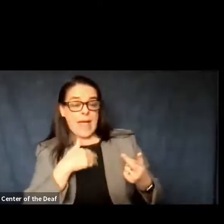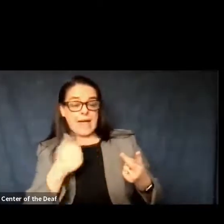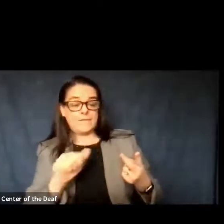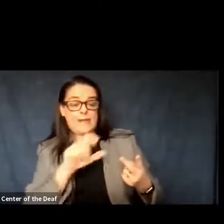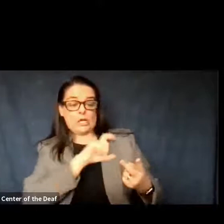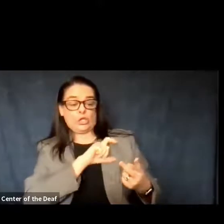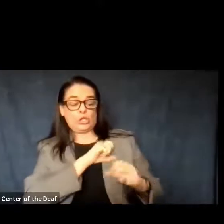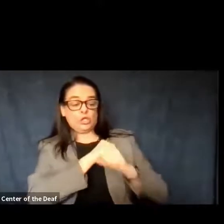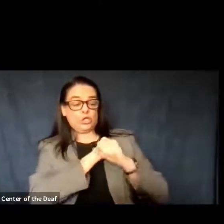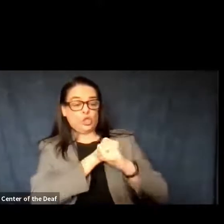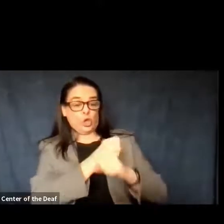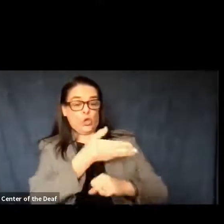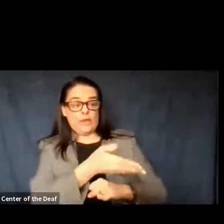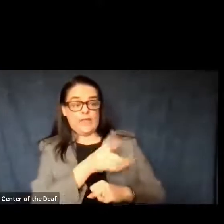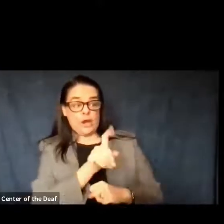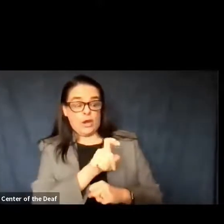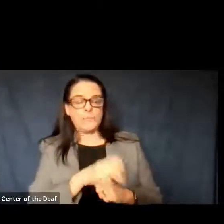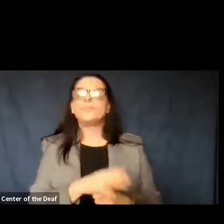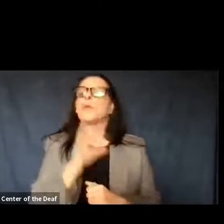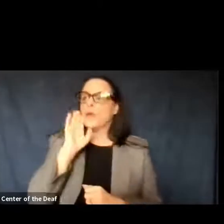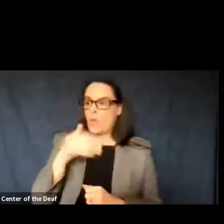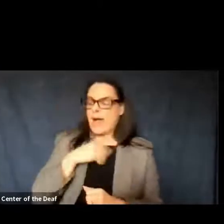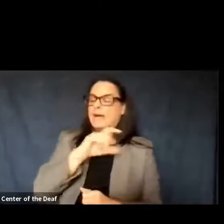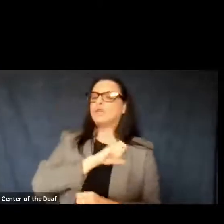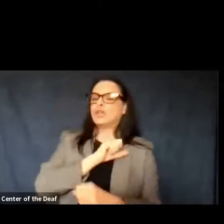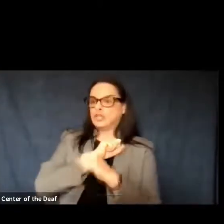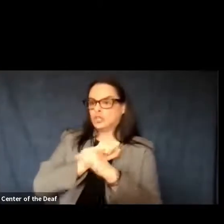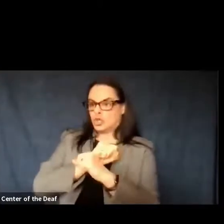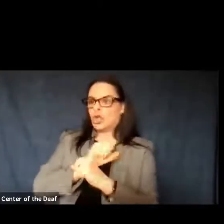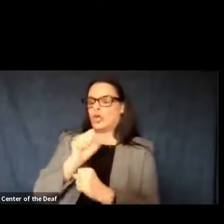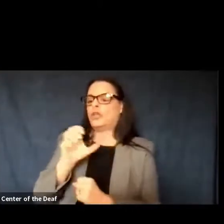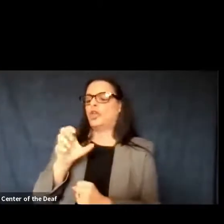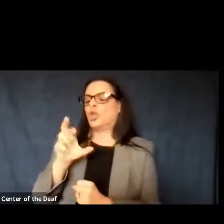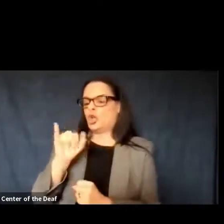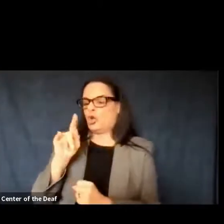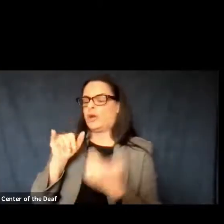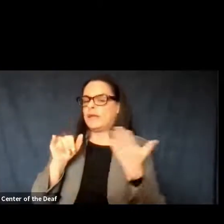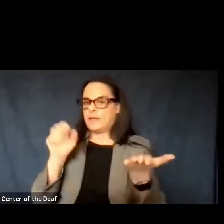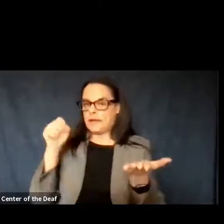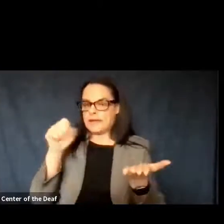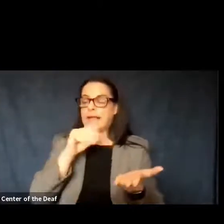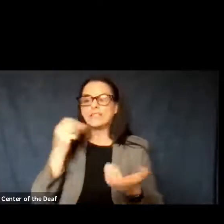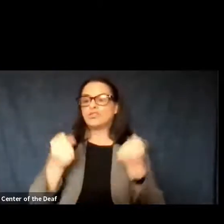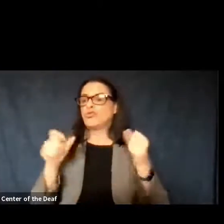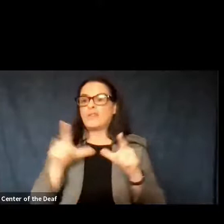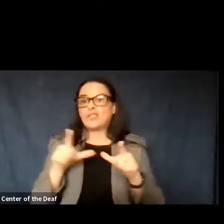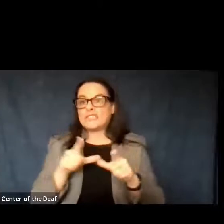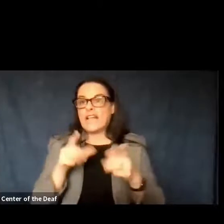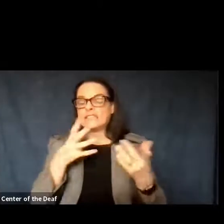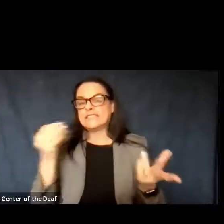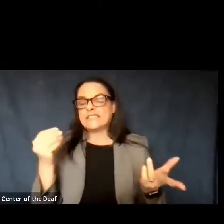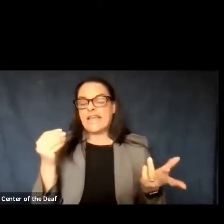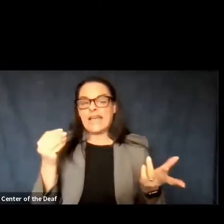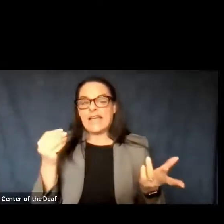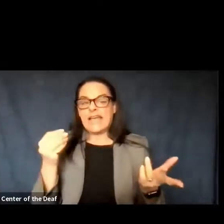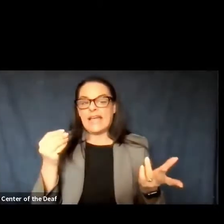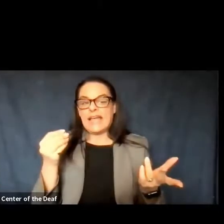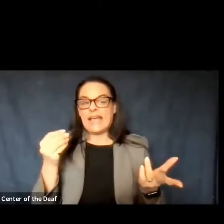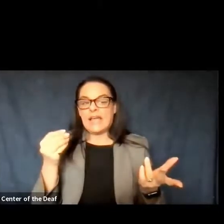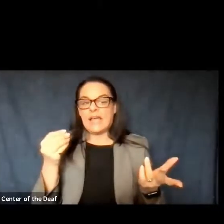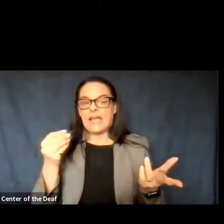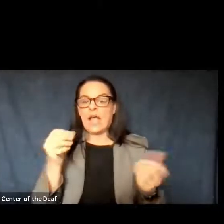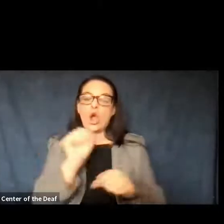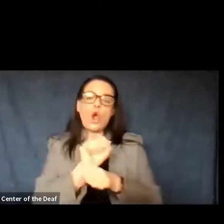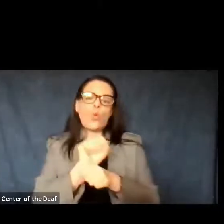be security on hand? There will be security on hand, and driver's license, and do we need a